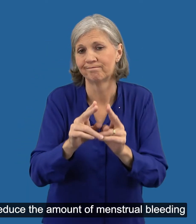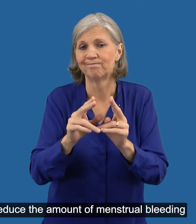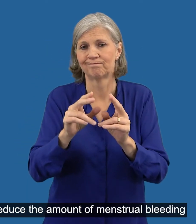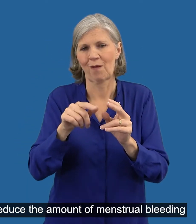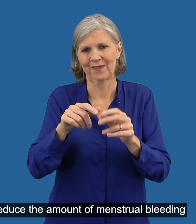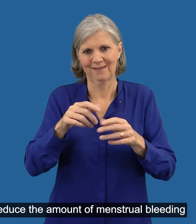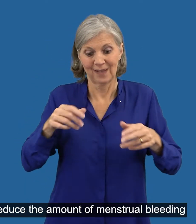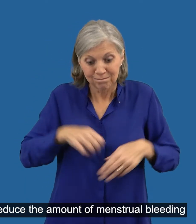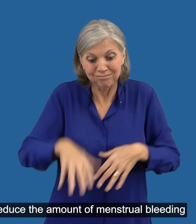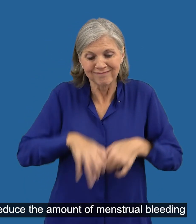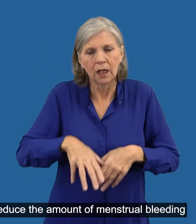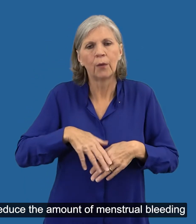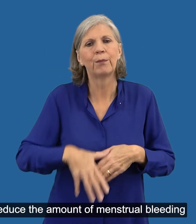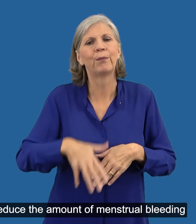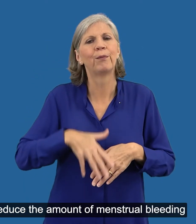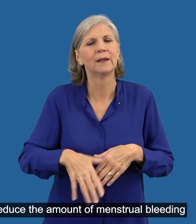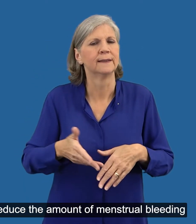Medicine to help reduce the amount of menstrual bleeding.